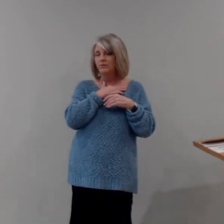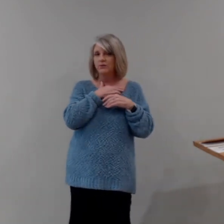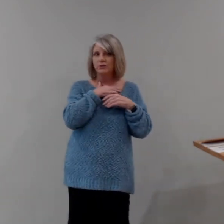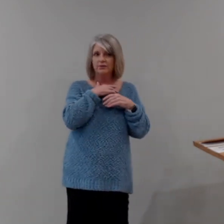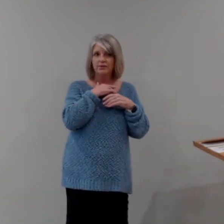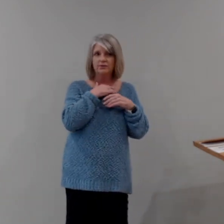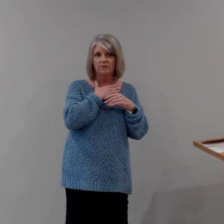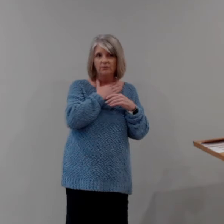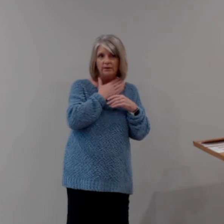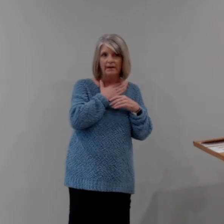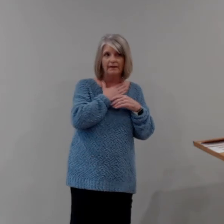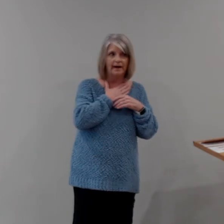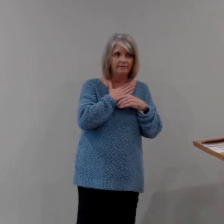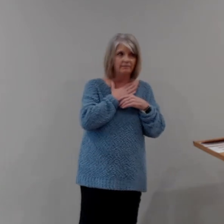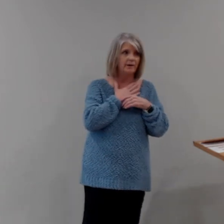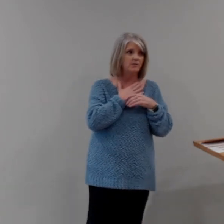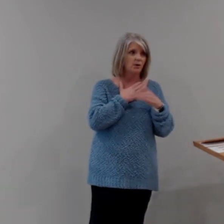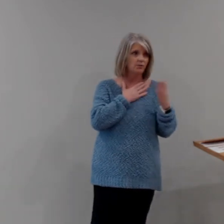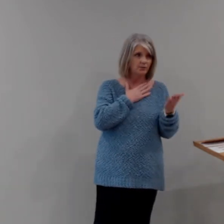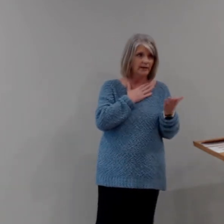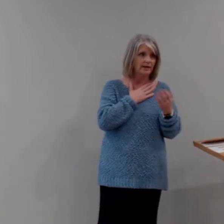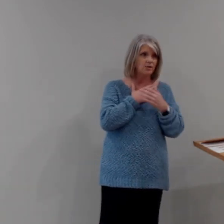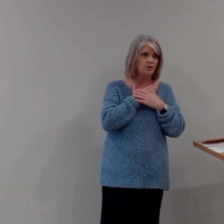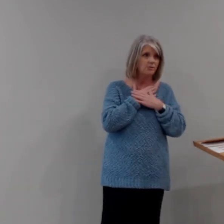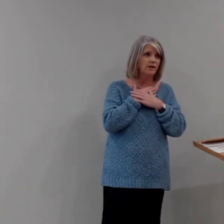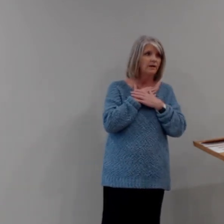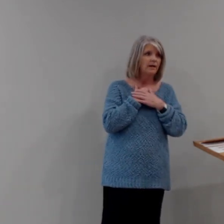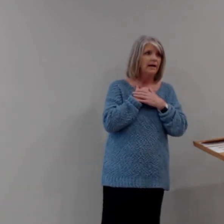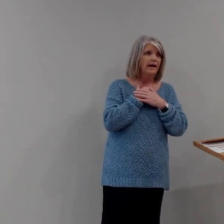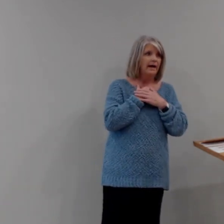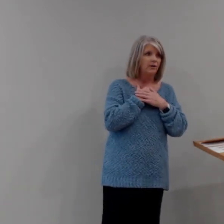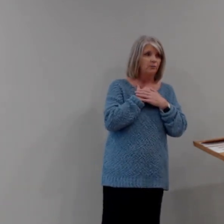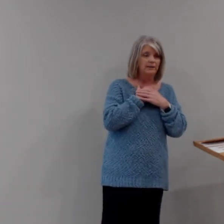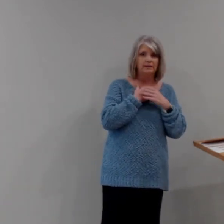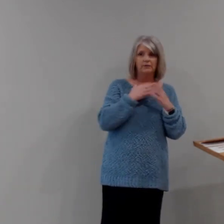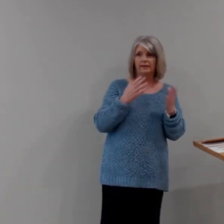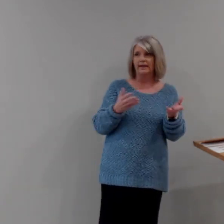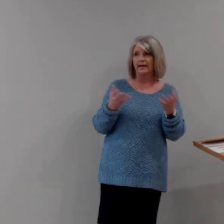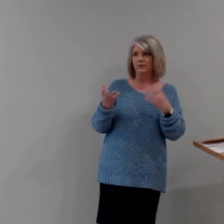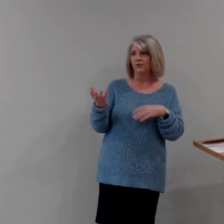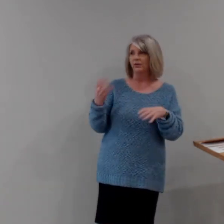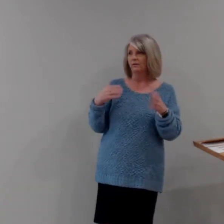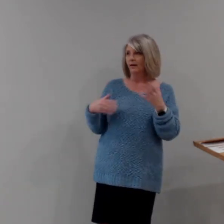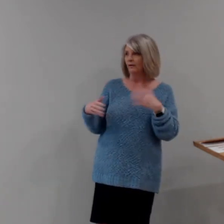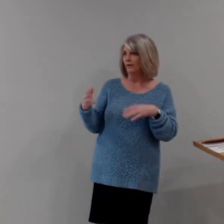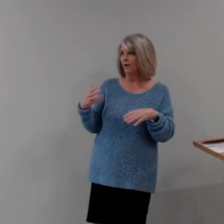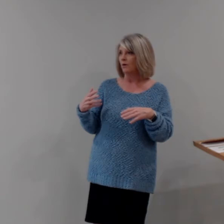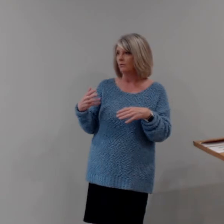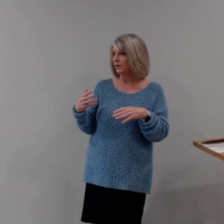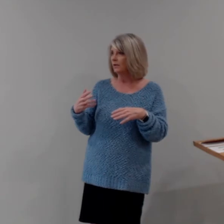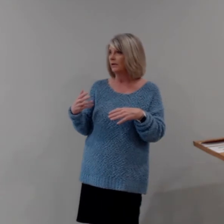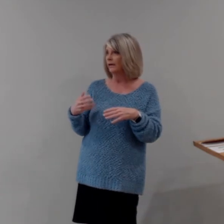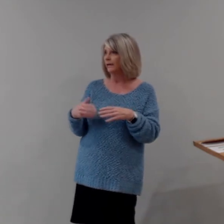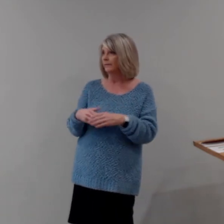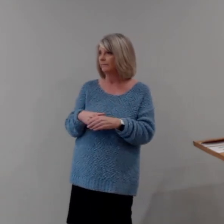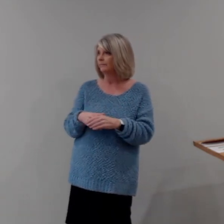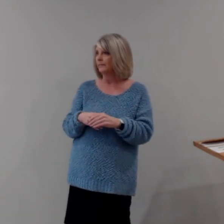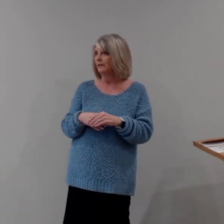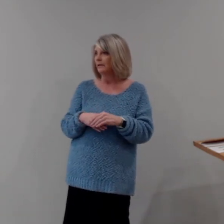start this sooner in my life, I was older when I had Joshua, and we literally had to learn a lot on our own.